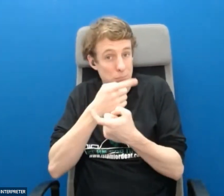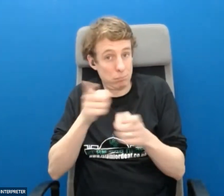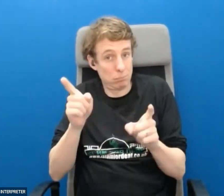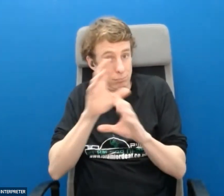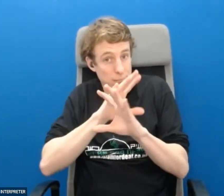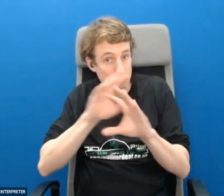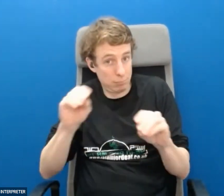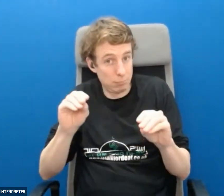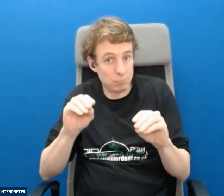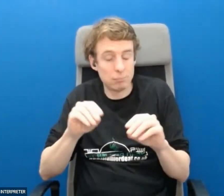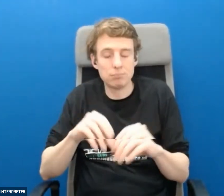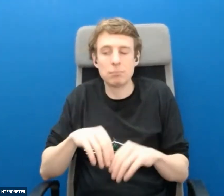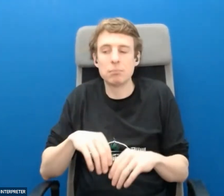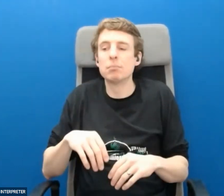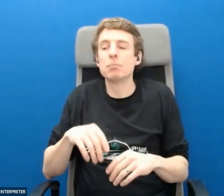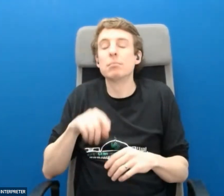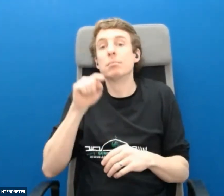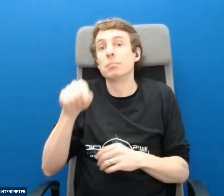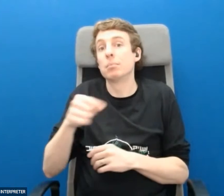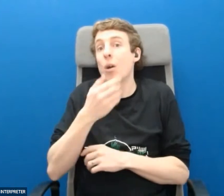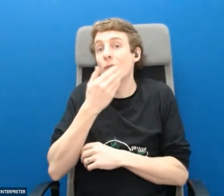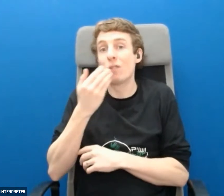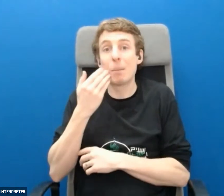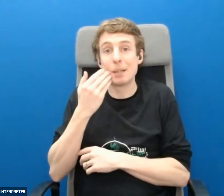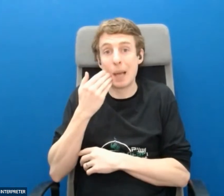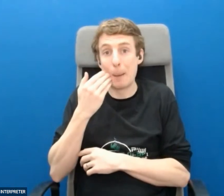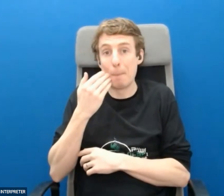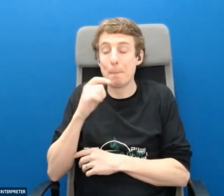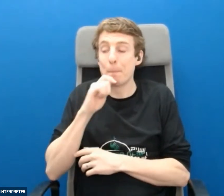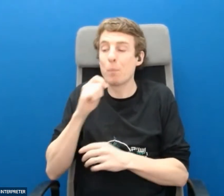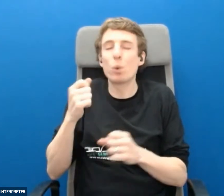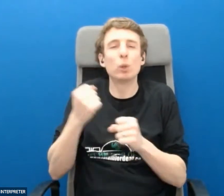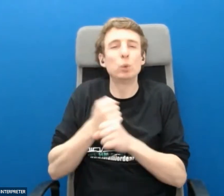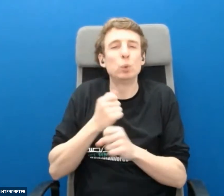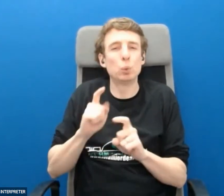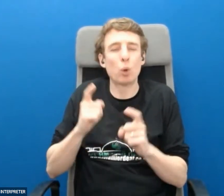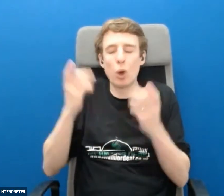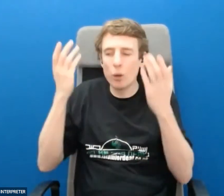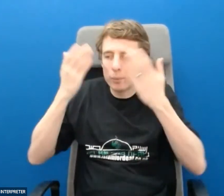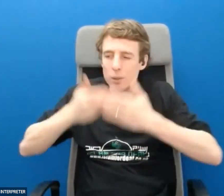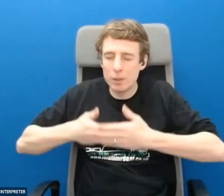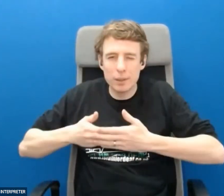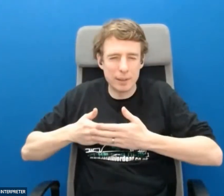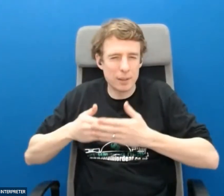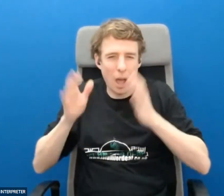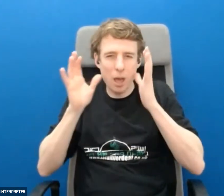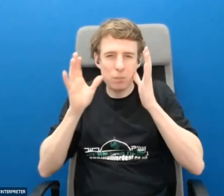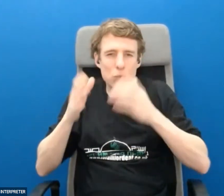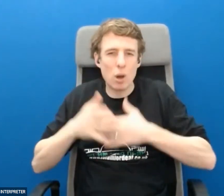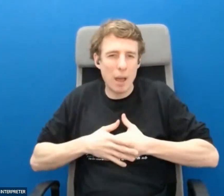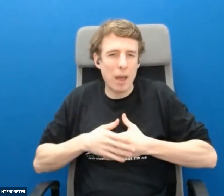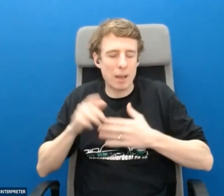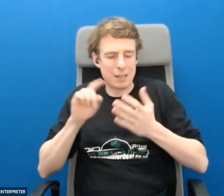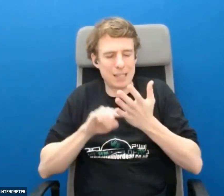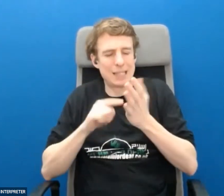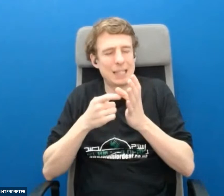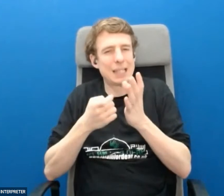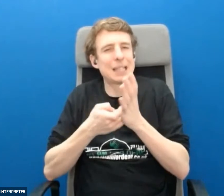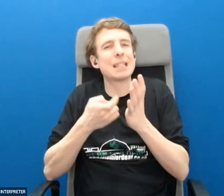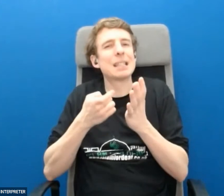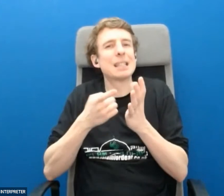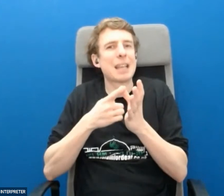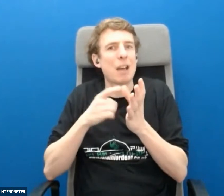Keynes Islamic Center. Milton Keynes Islamic Center. This year, the Taraweeh of Deaf, the Taraweeh